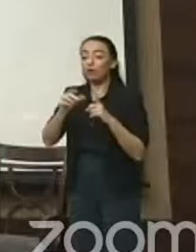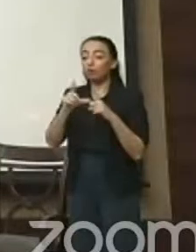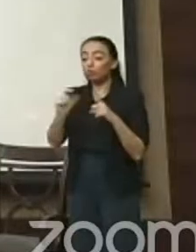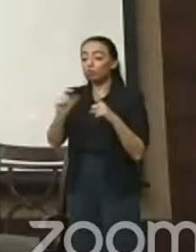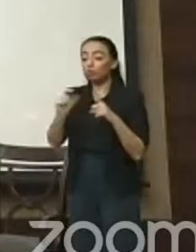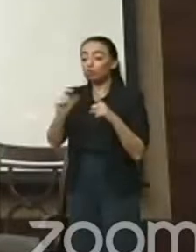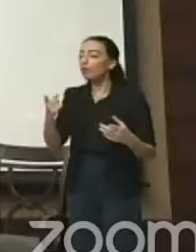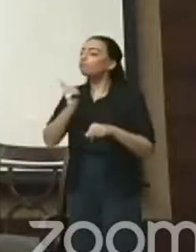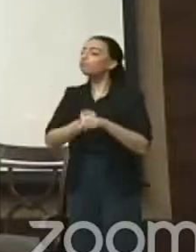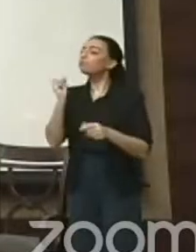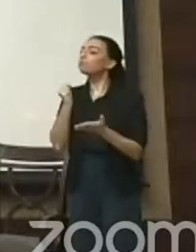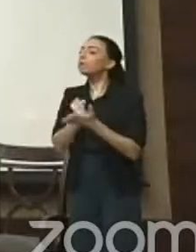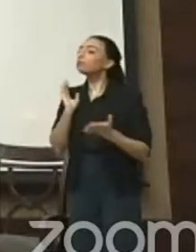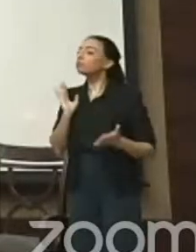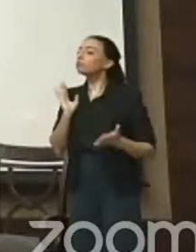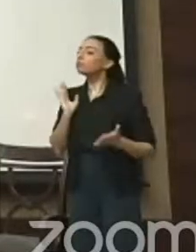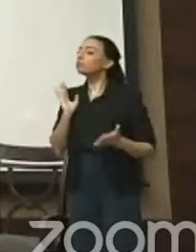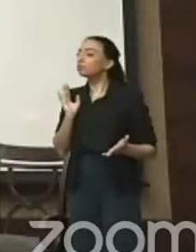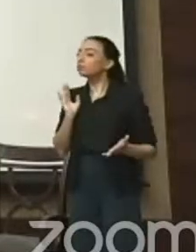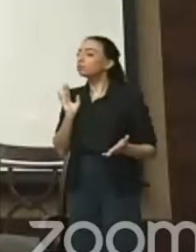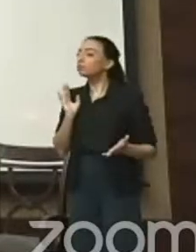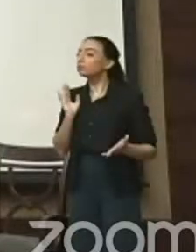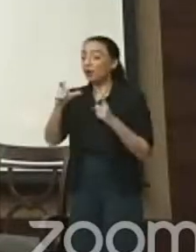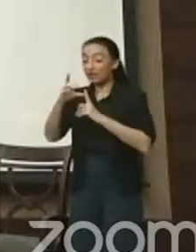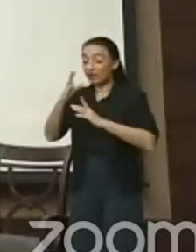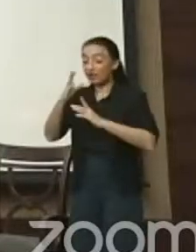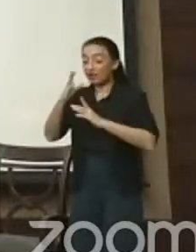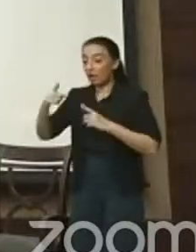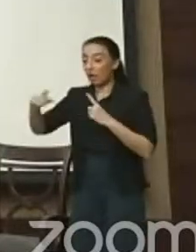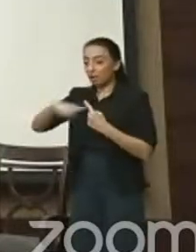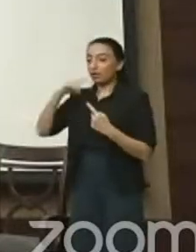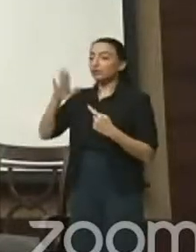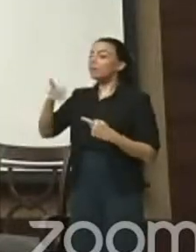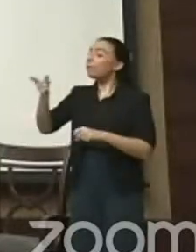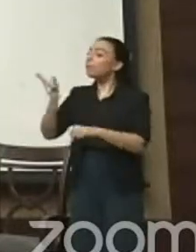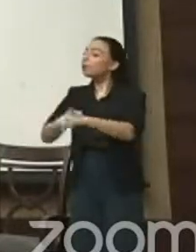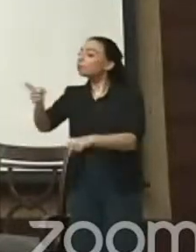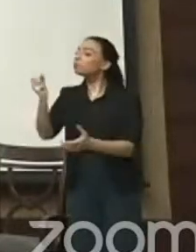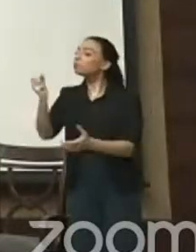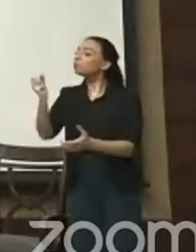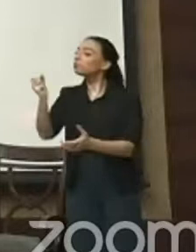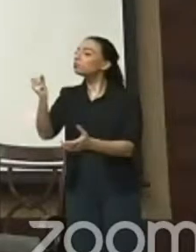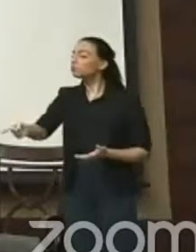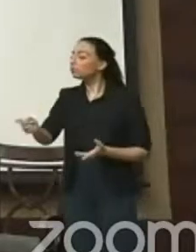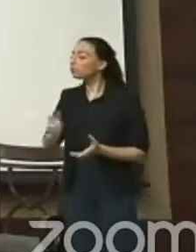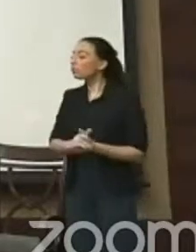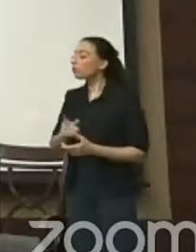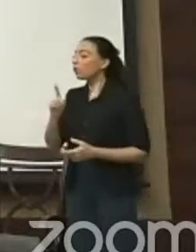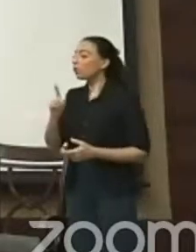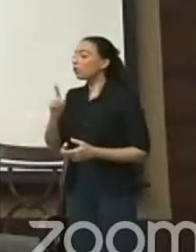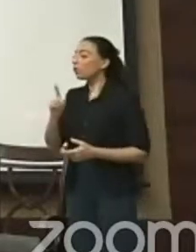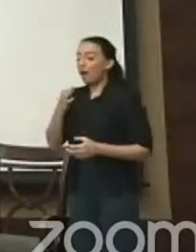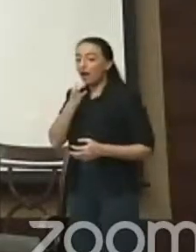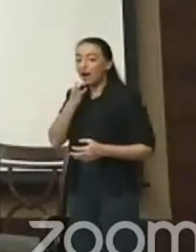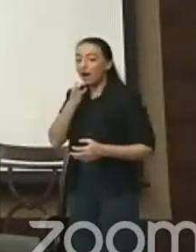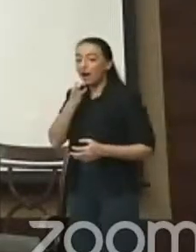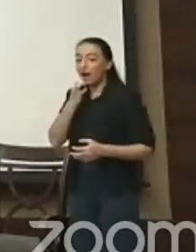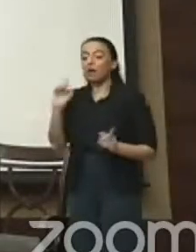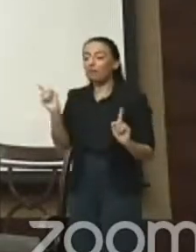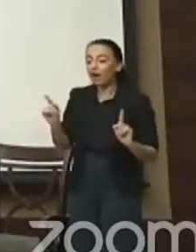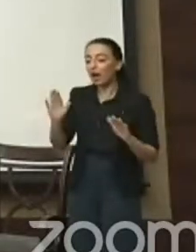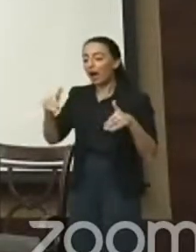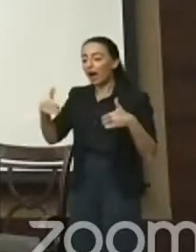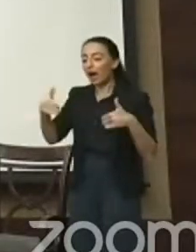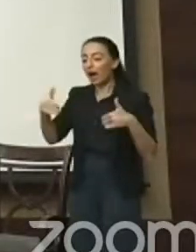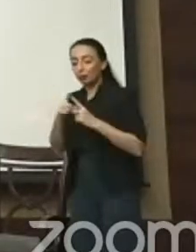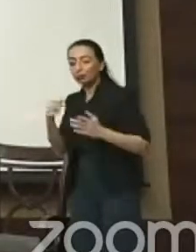not given the rights of person with disabilities, who ask them how, when, where,